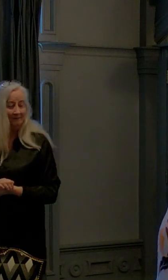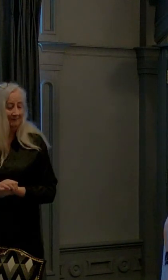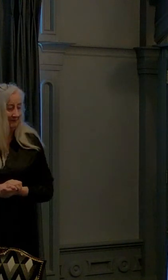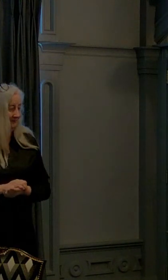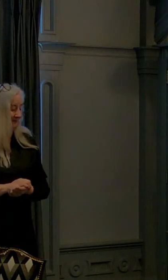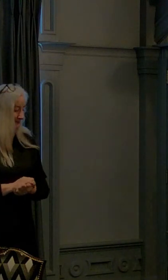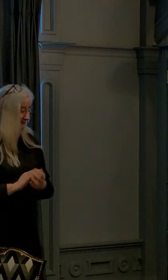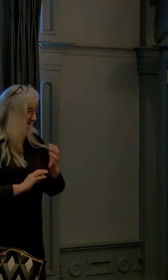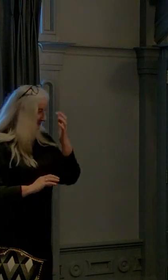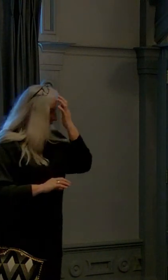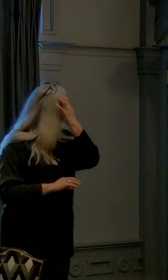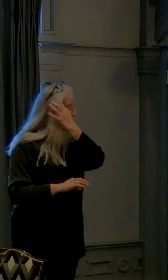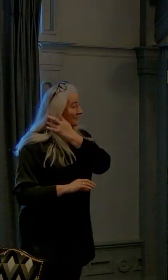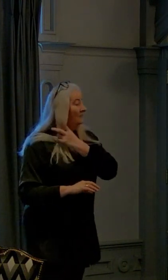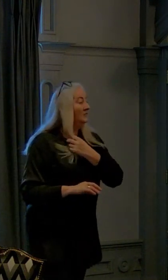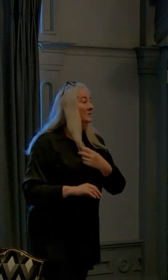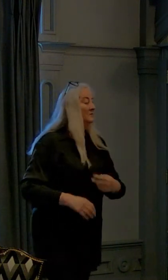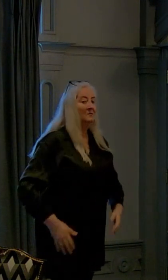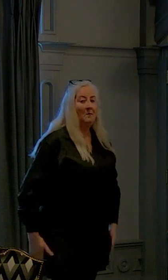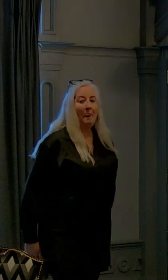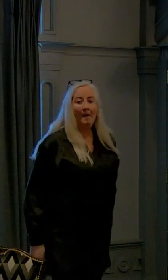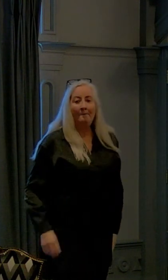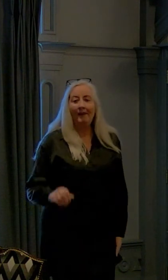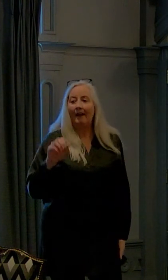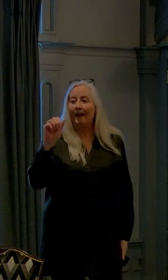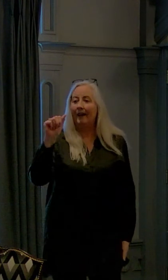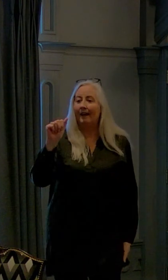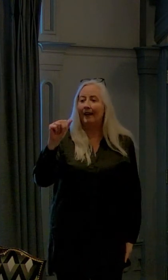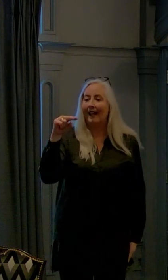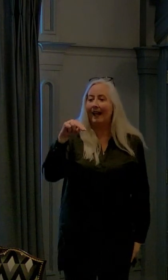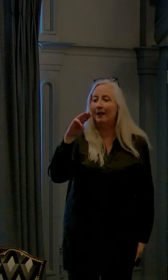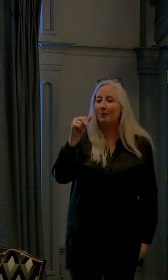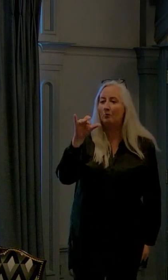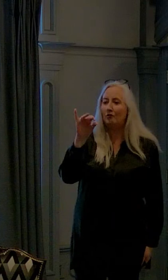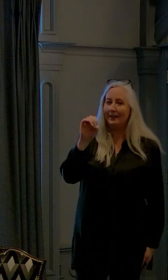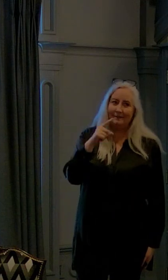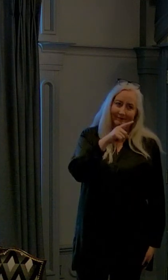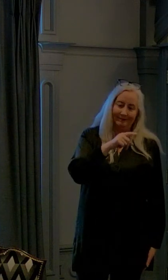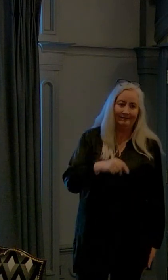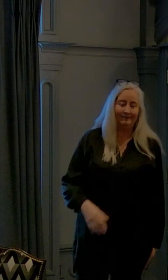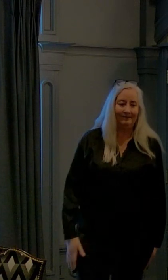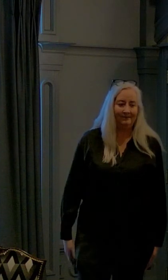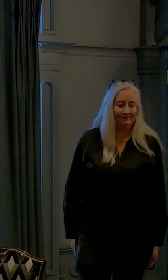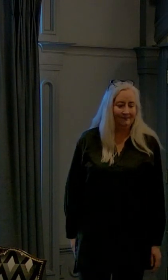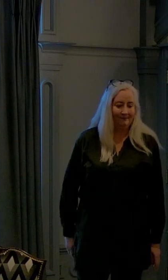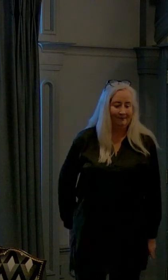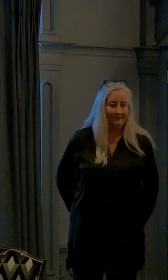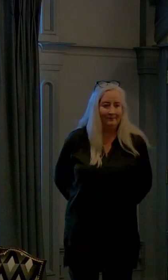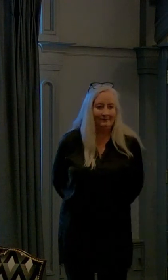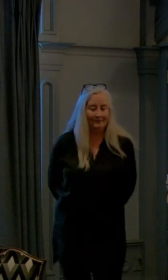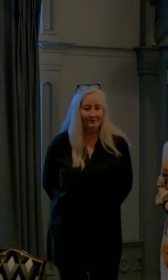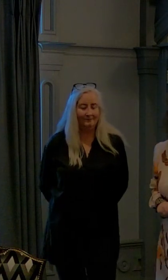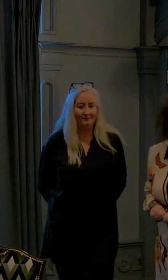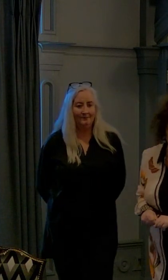Perfect. Thank you very much, Breeda. Anne-Marie is going to join us now. And then again, after this session, we'll take some